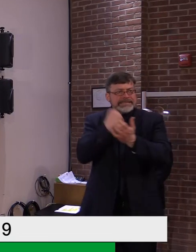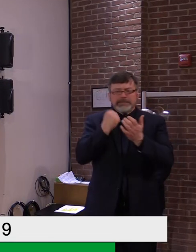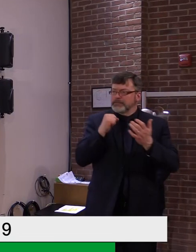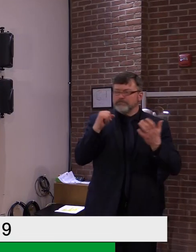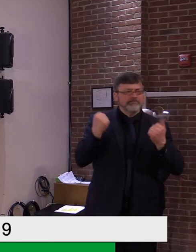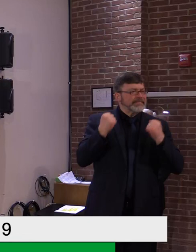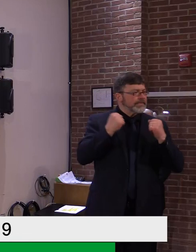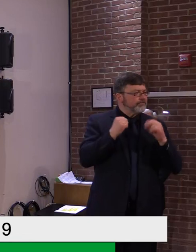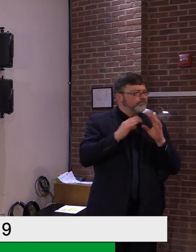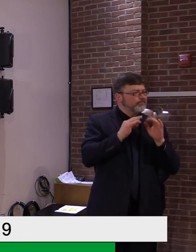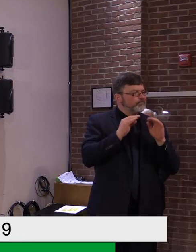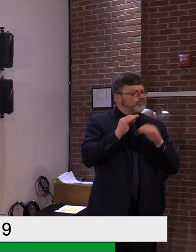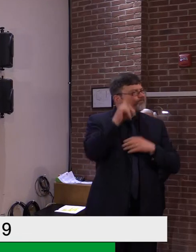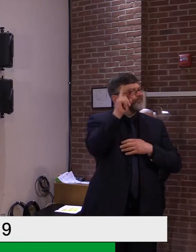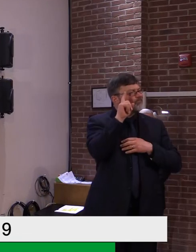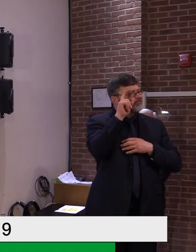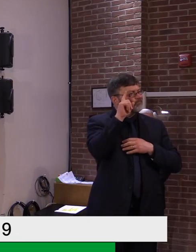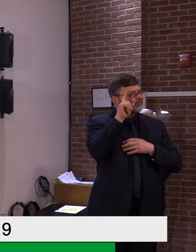allow bars to open?